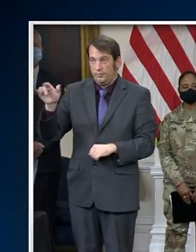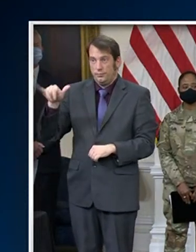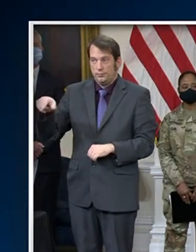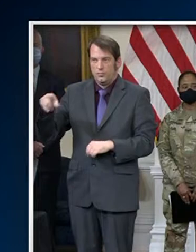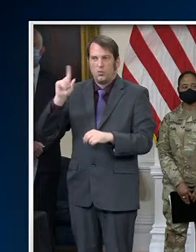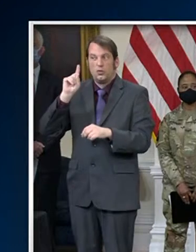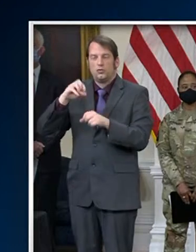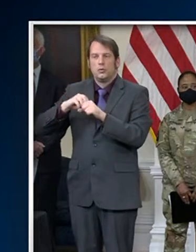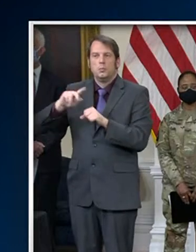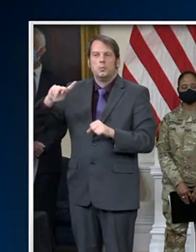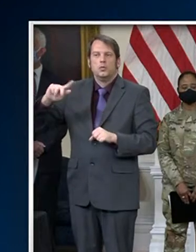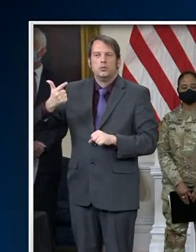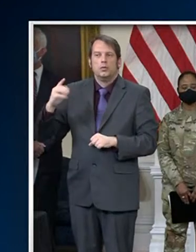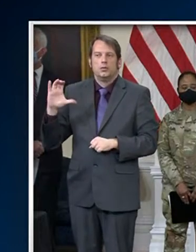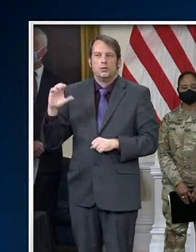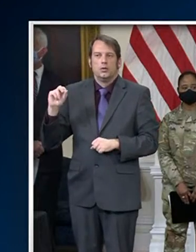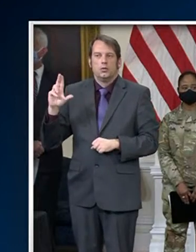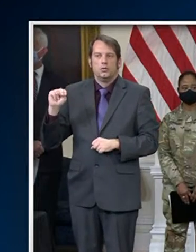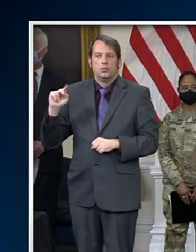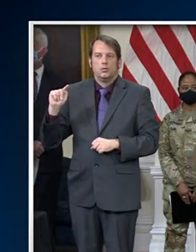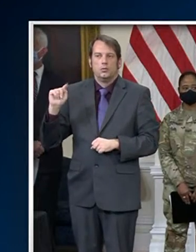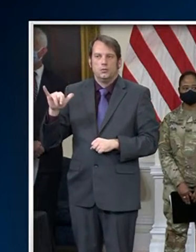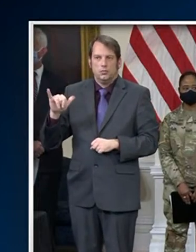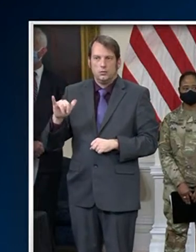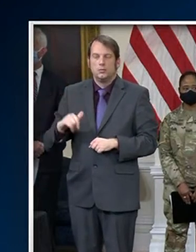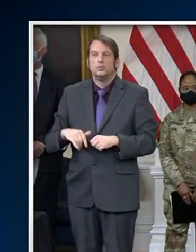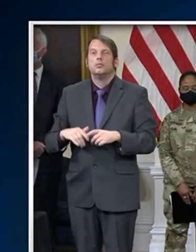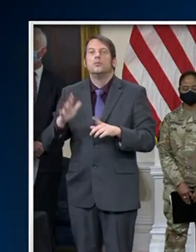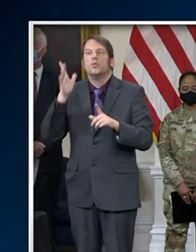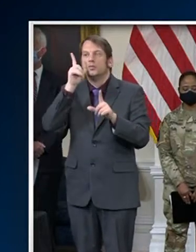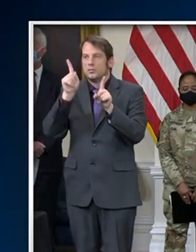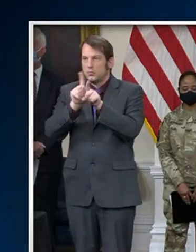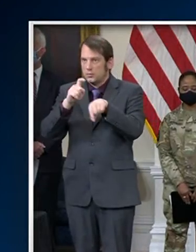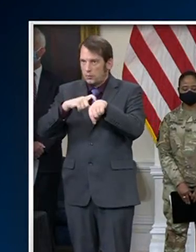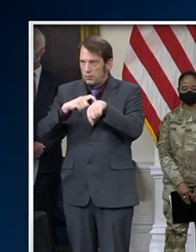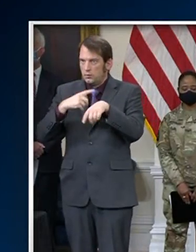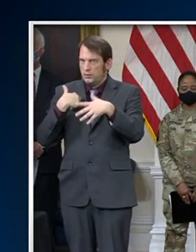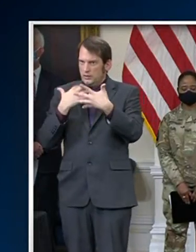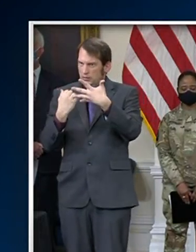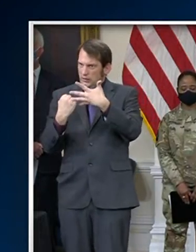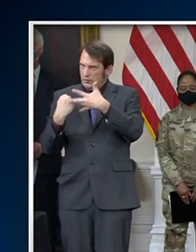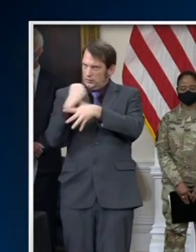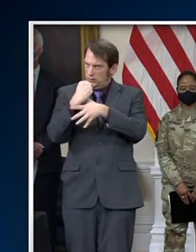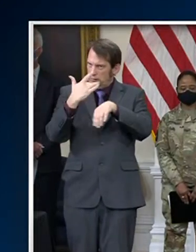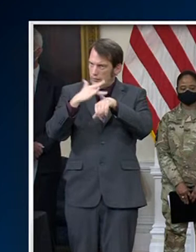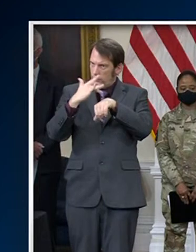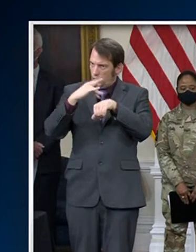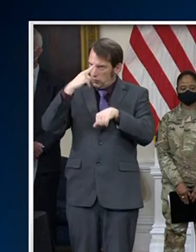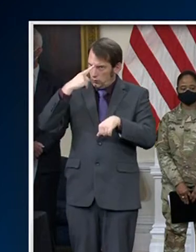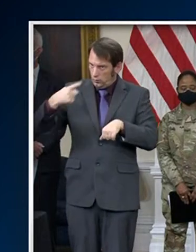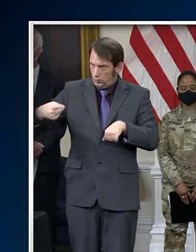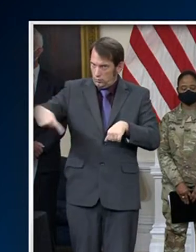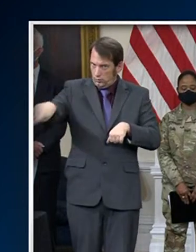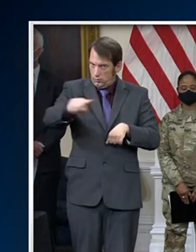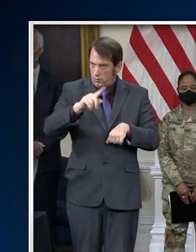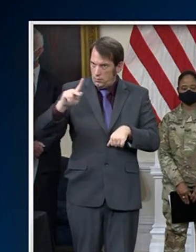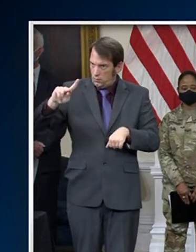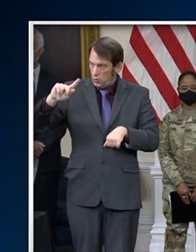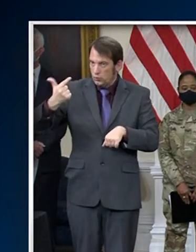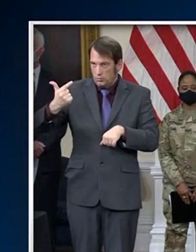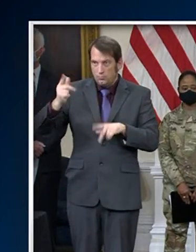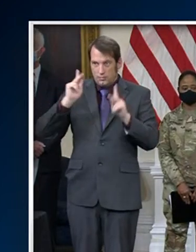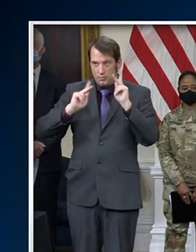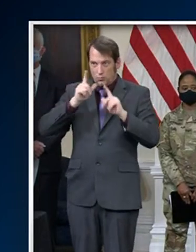same time, we also continue to prioritize appointment slots for eligible Prince George's County residents, and